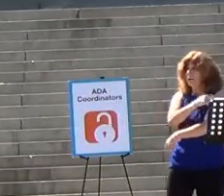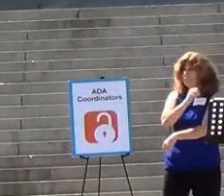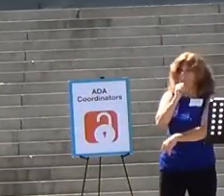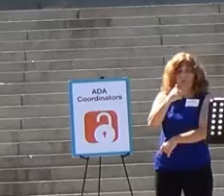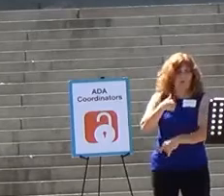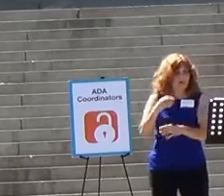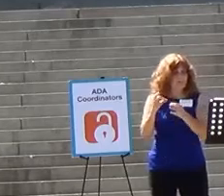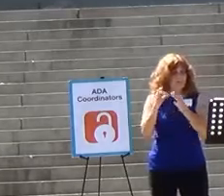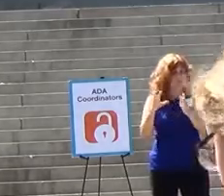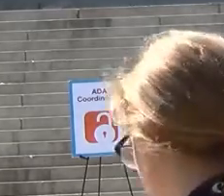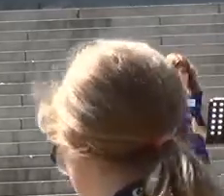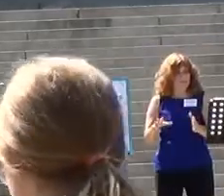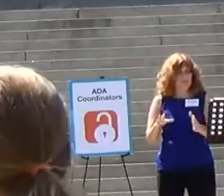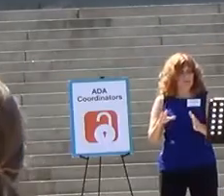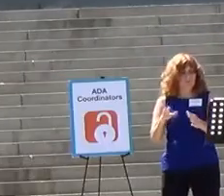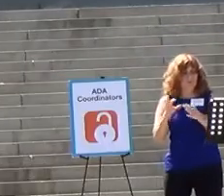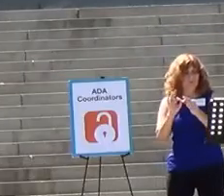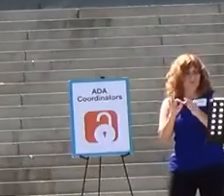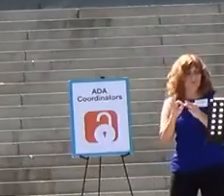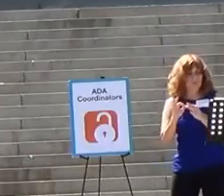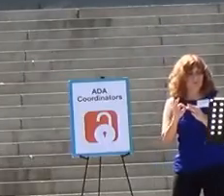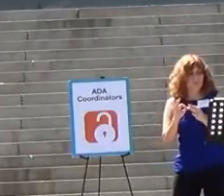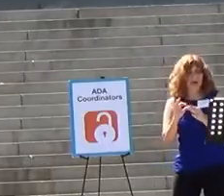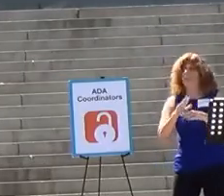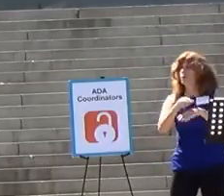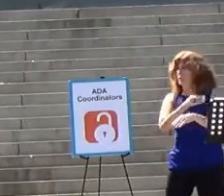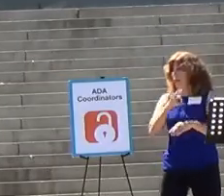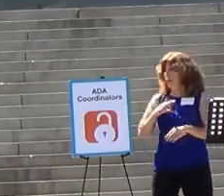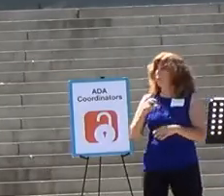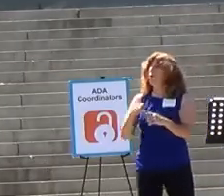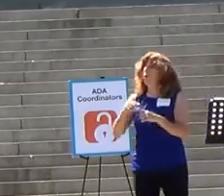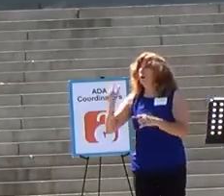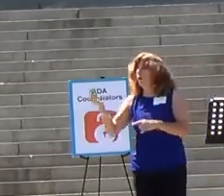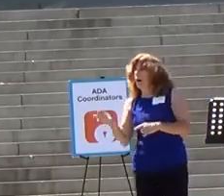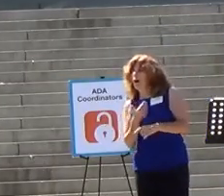Many other hospitals don't have an interpreter on their staff,